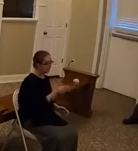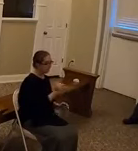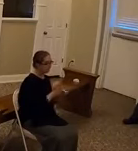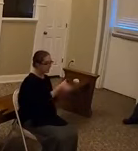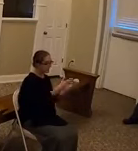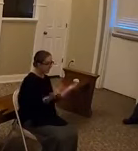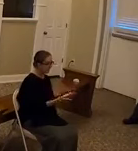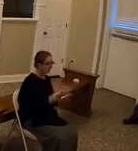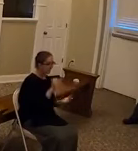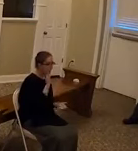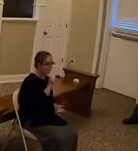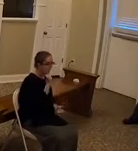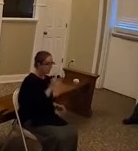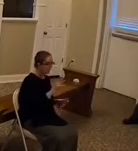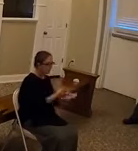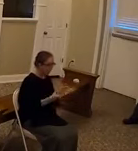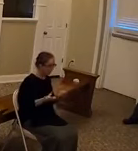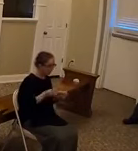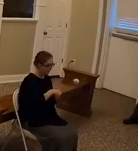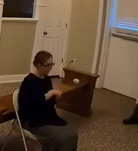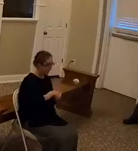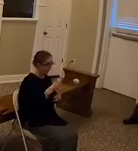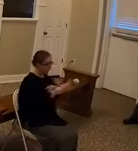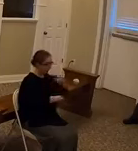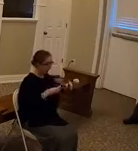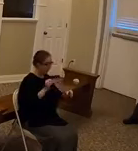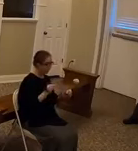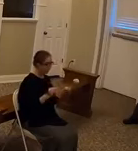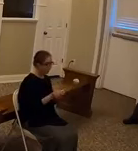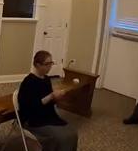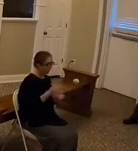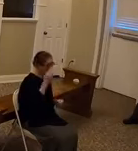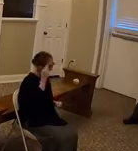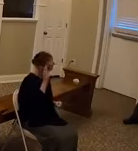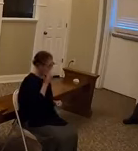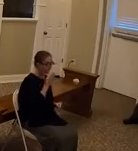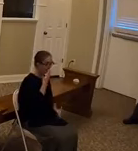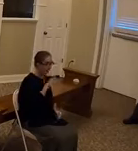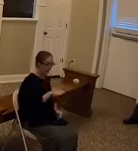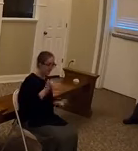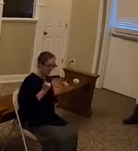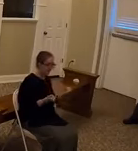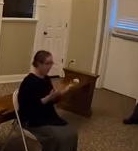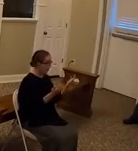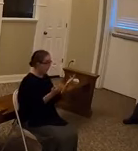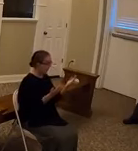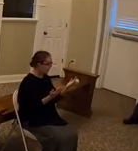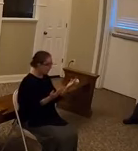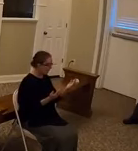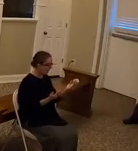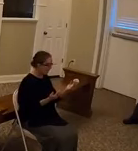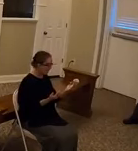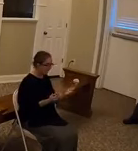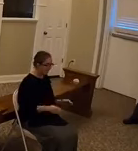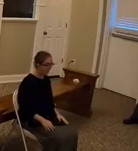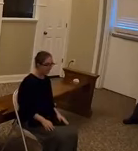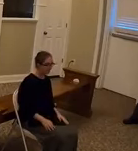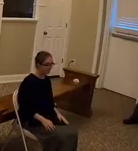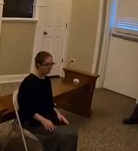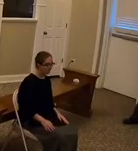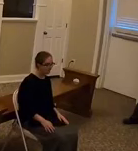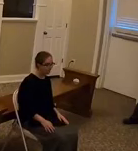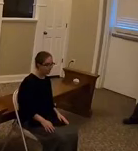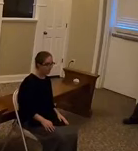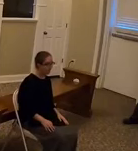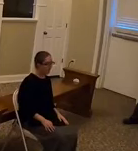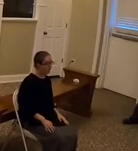here, you're not going to want to be in this world anymore. You think it's bad now. You wait a few months or a couple of years or whatever down